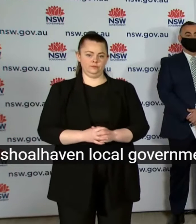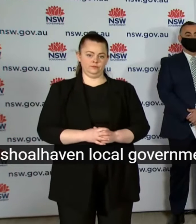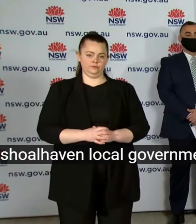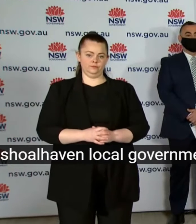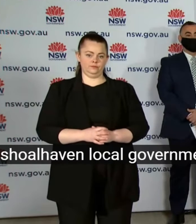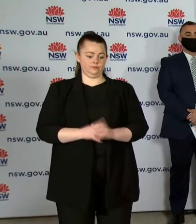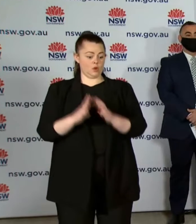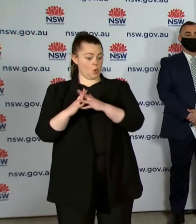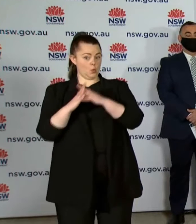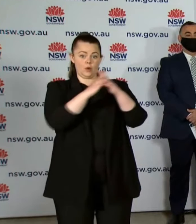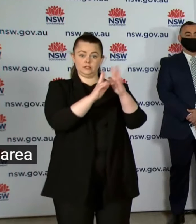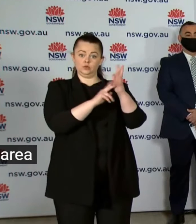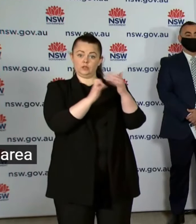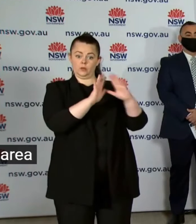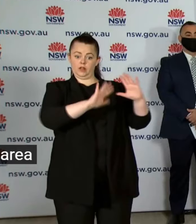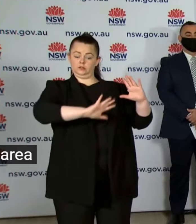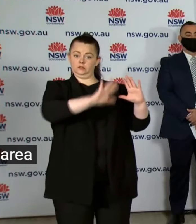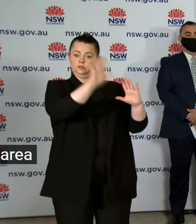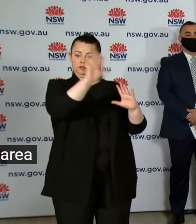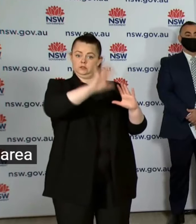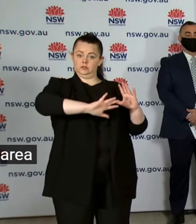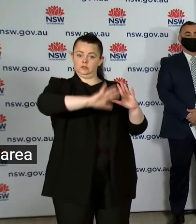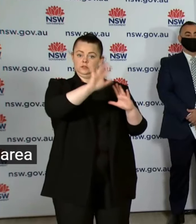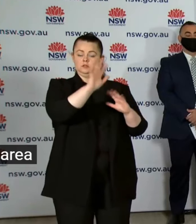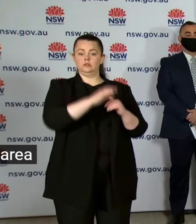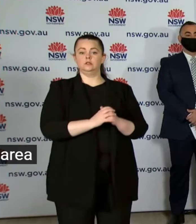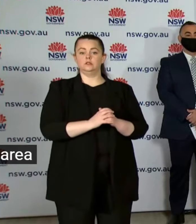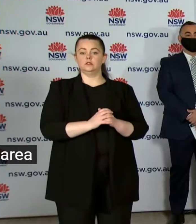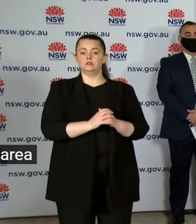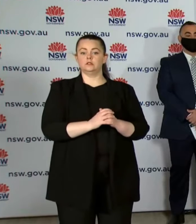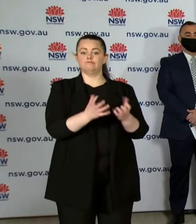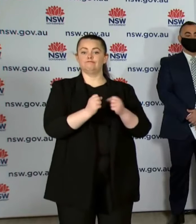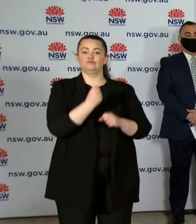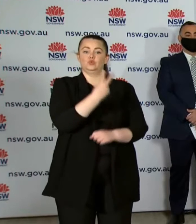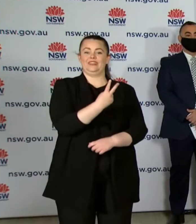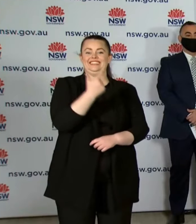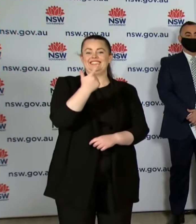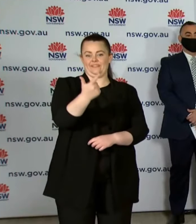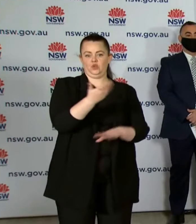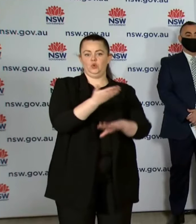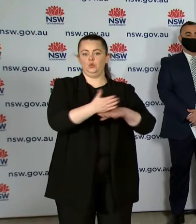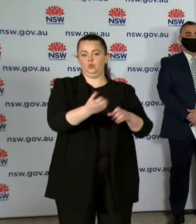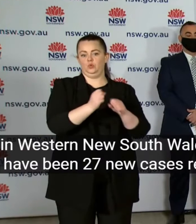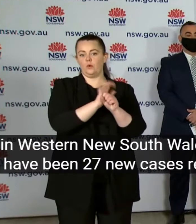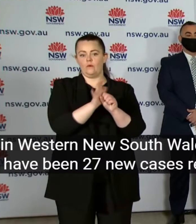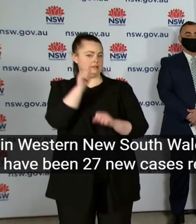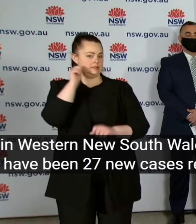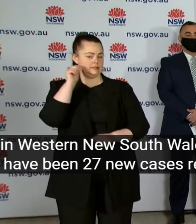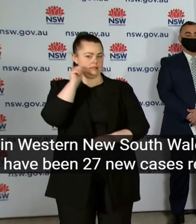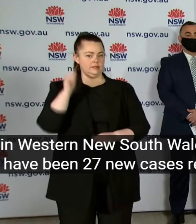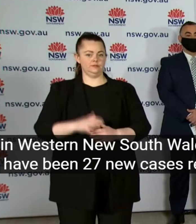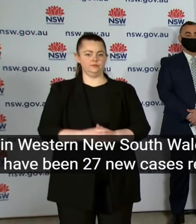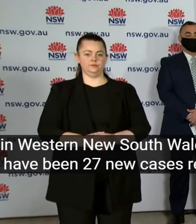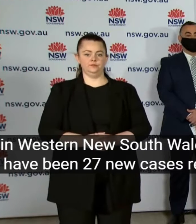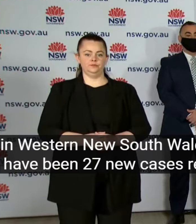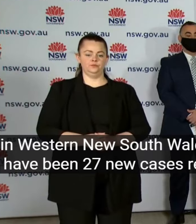In Western New South Wales, there have been 27 new cases reported to 8 p.m. last